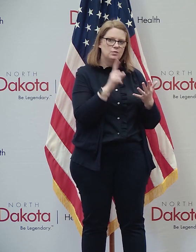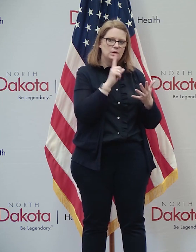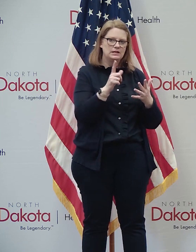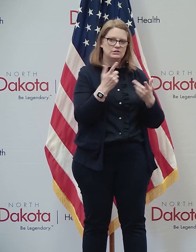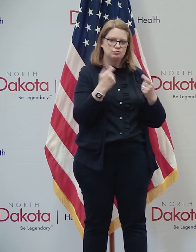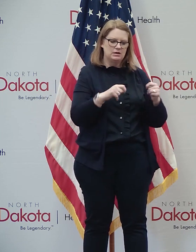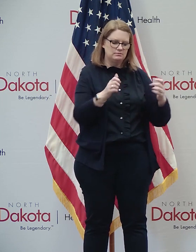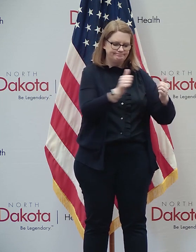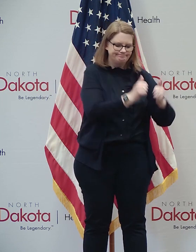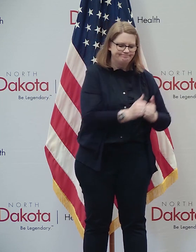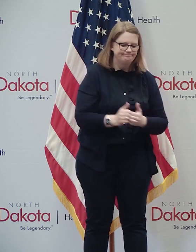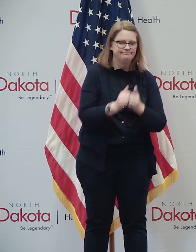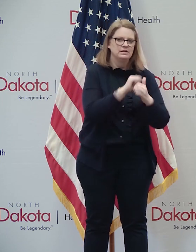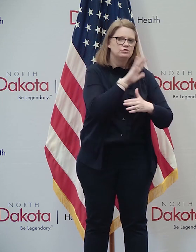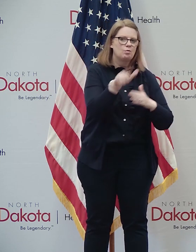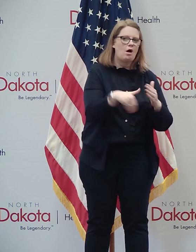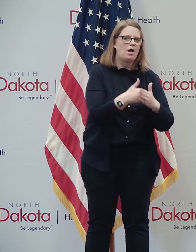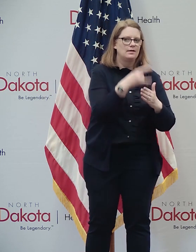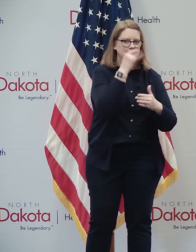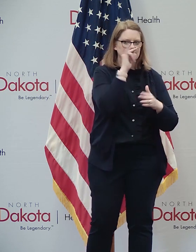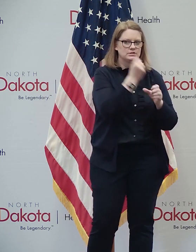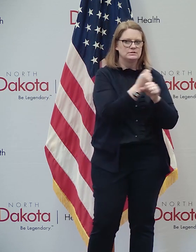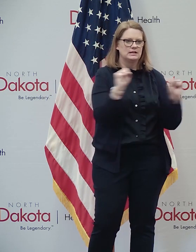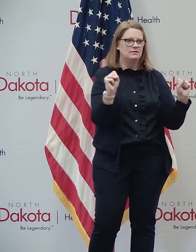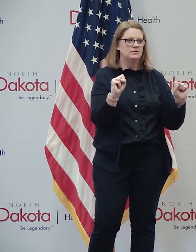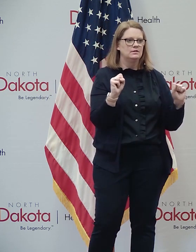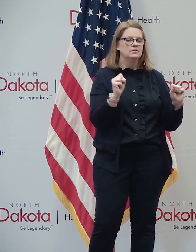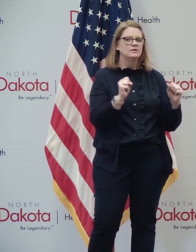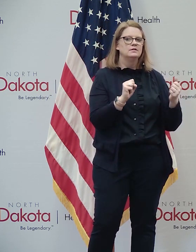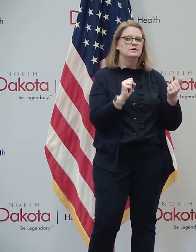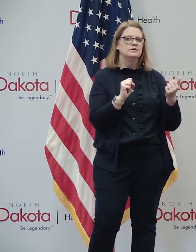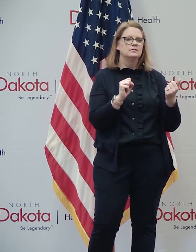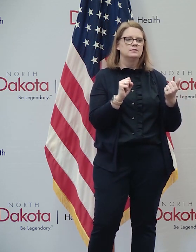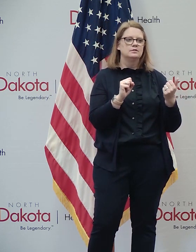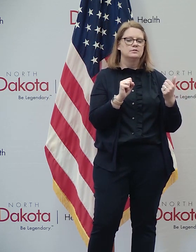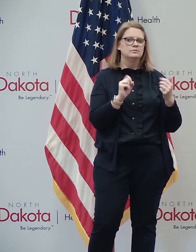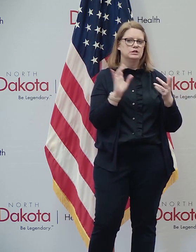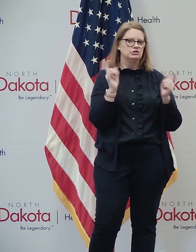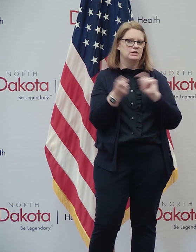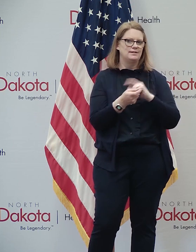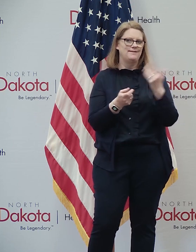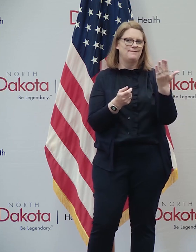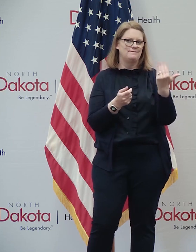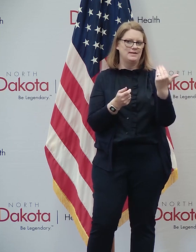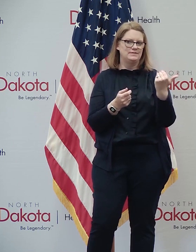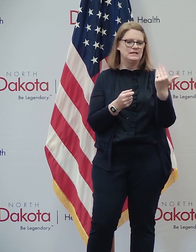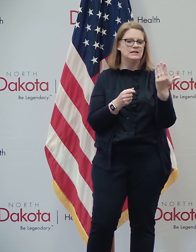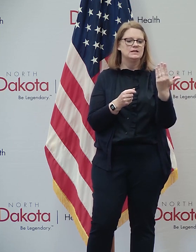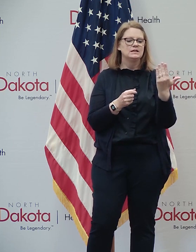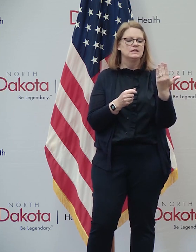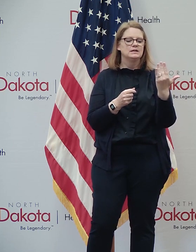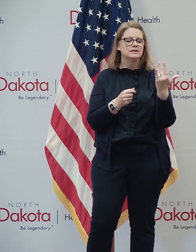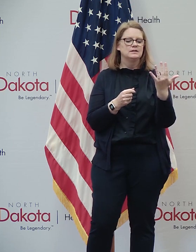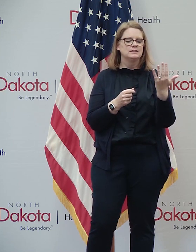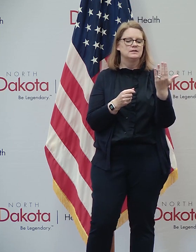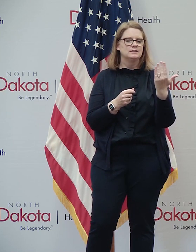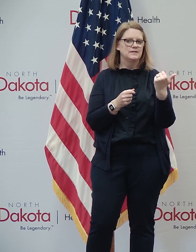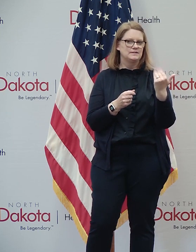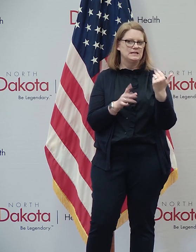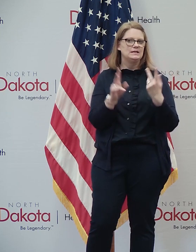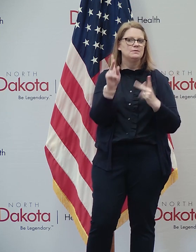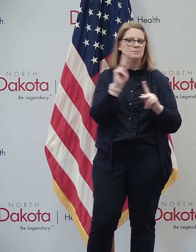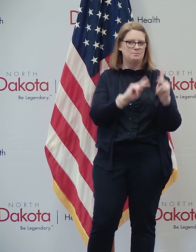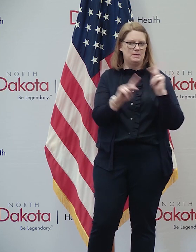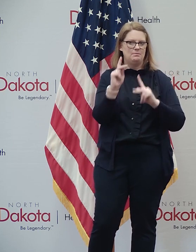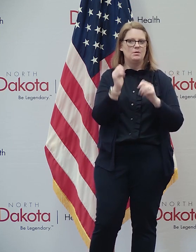of 0 and 5 just like children between the ages of K through 12, and recognizing the vulnerability and safety and health needs that they all